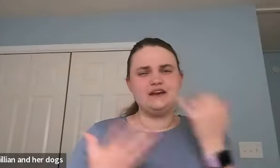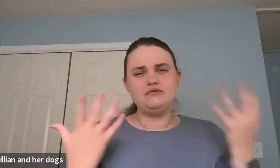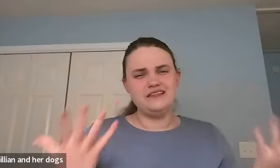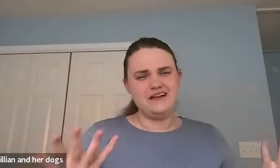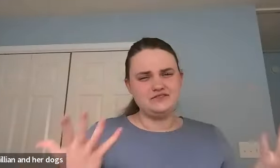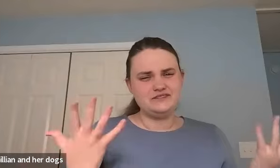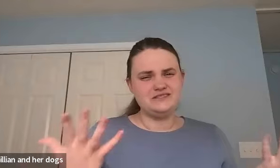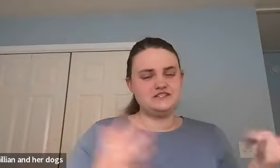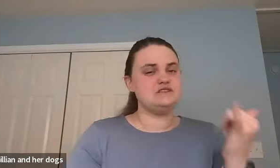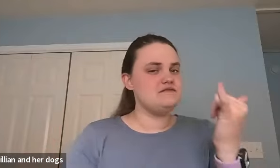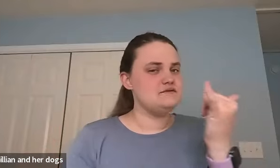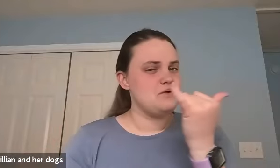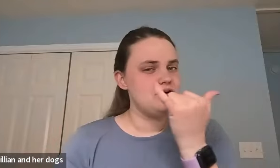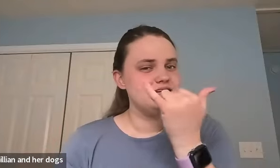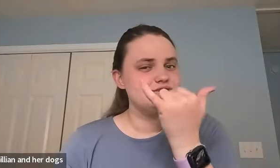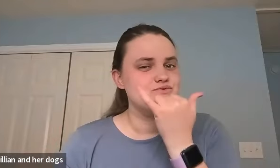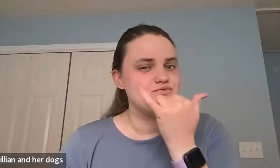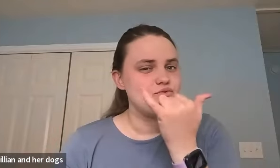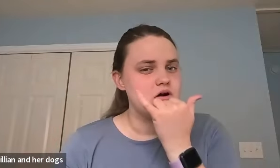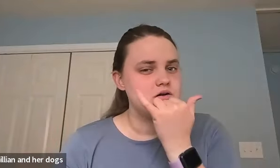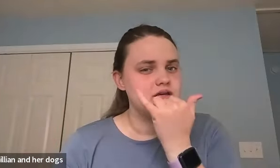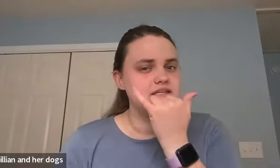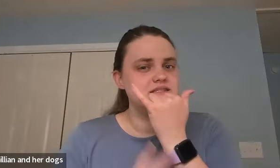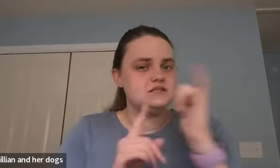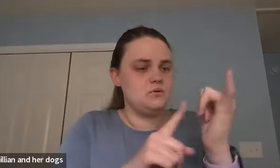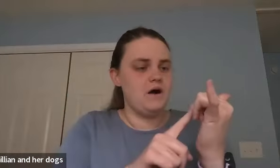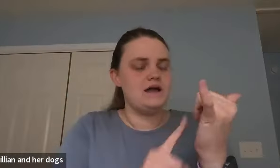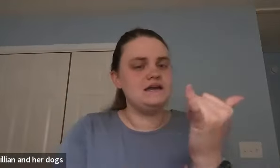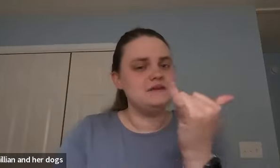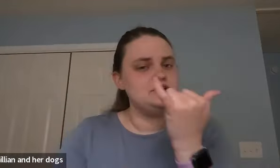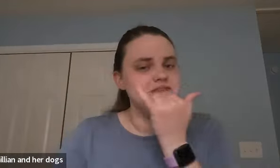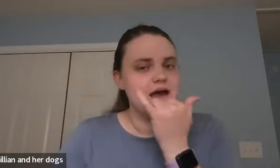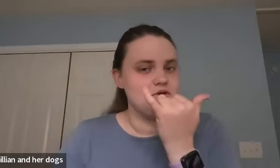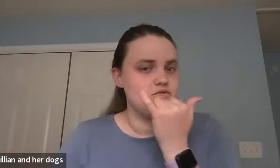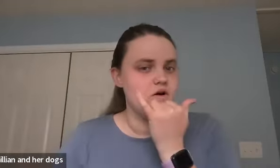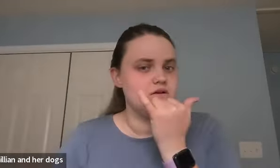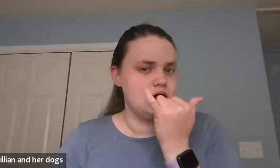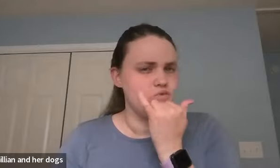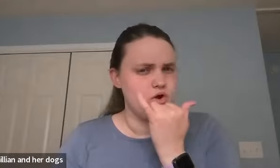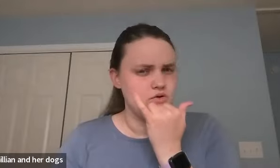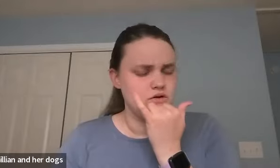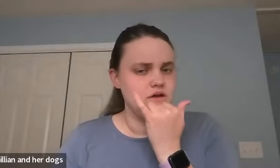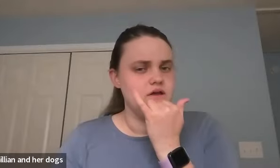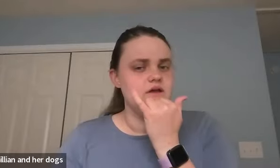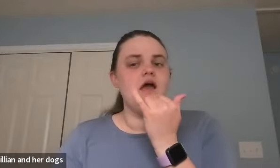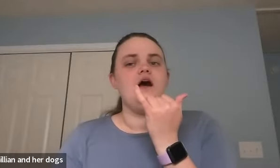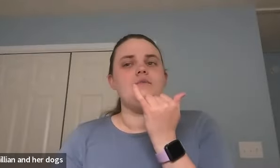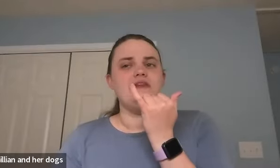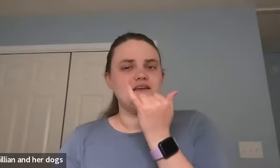don't really like this because the sign for wrong is wrong. It's the wrong. Y again, but now you tap it wrong. Yeah, wrong. And that can be